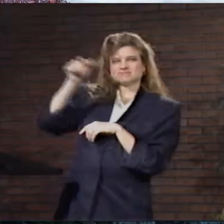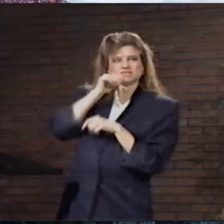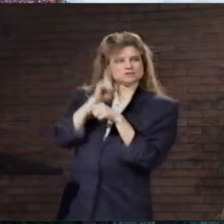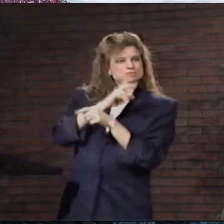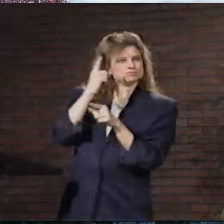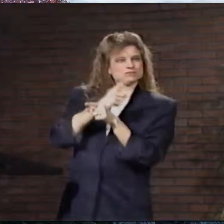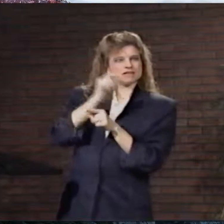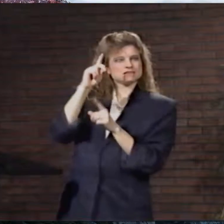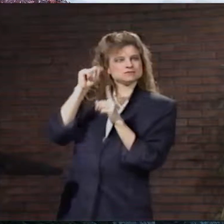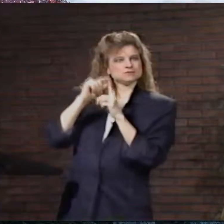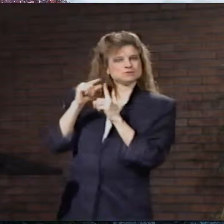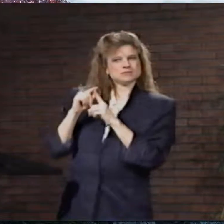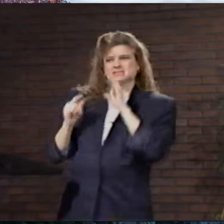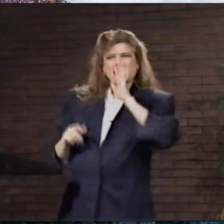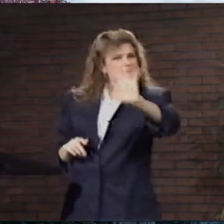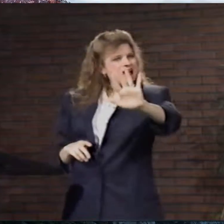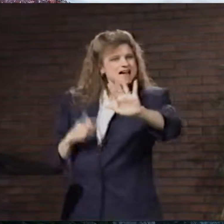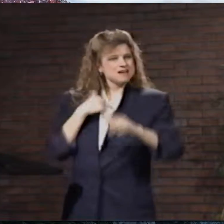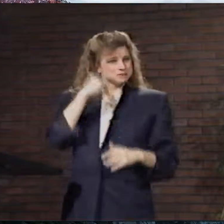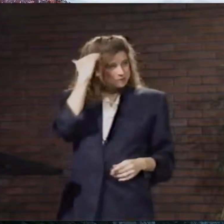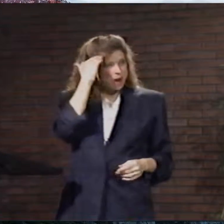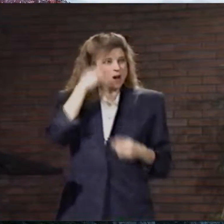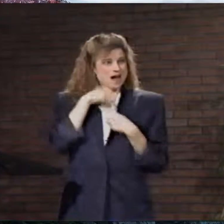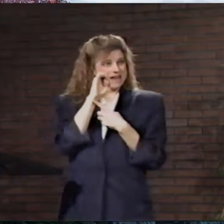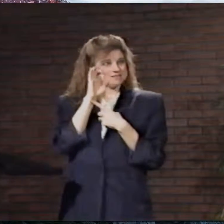If the interpreter